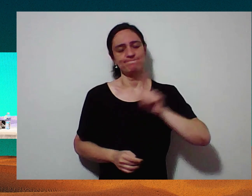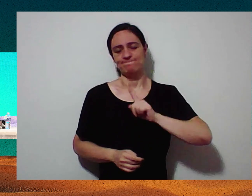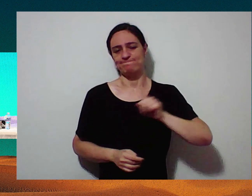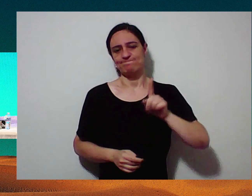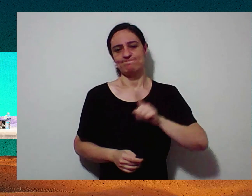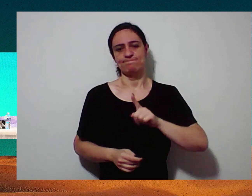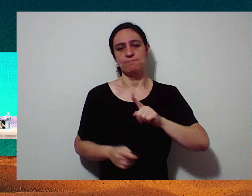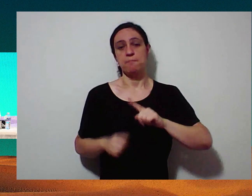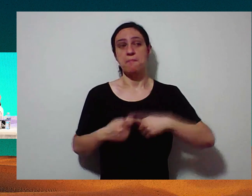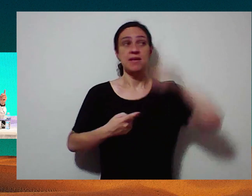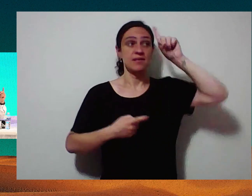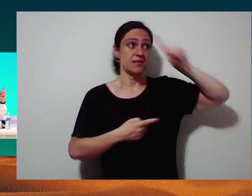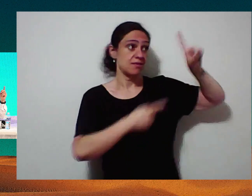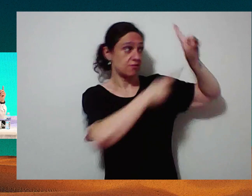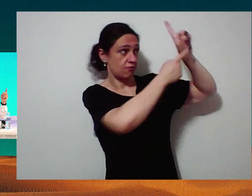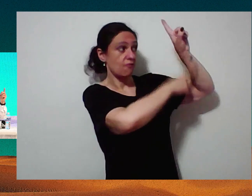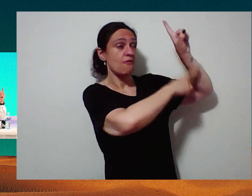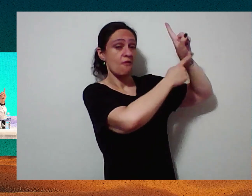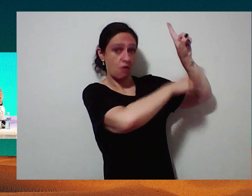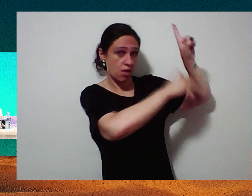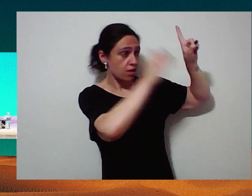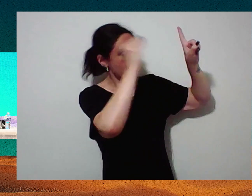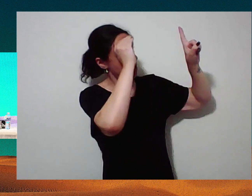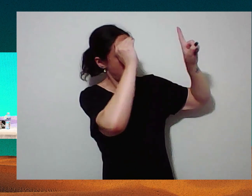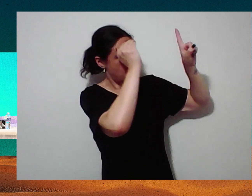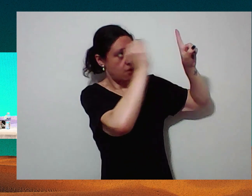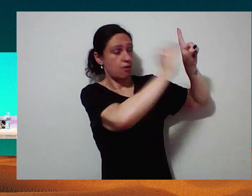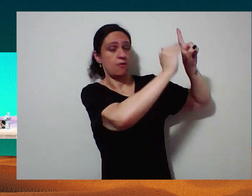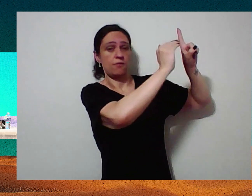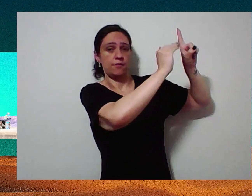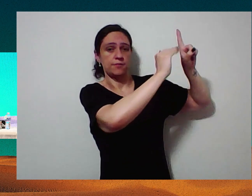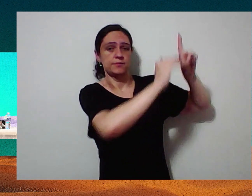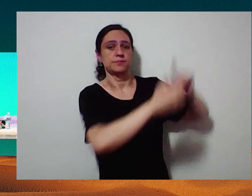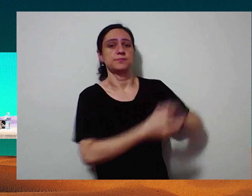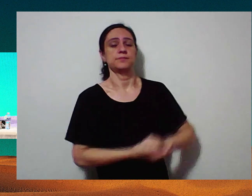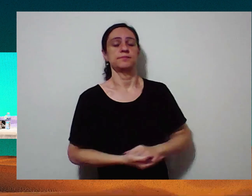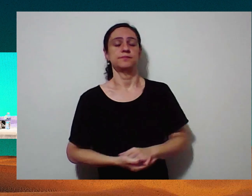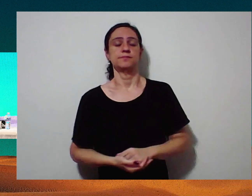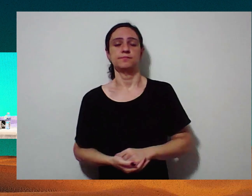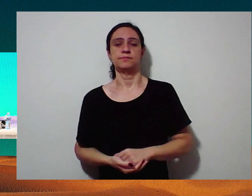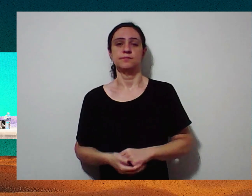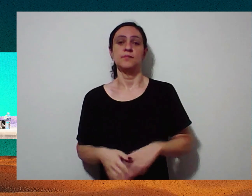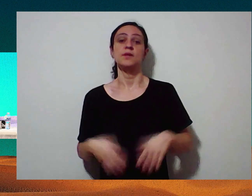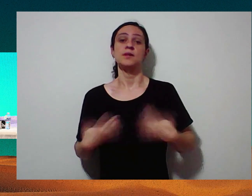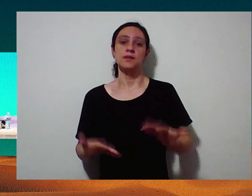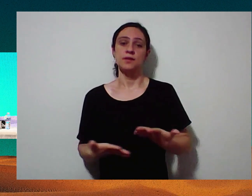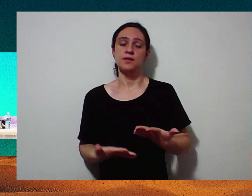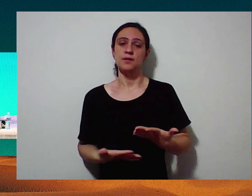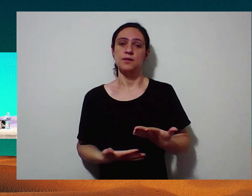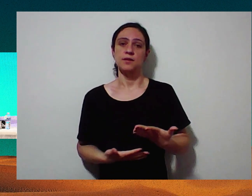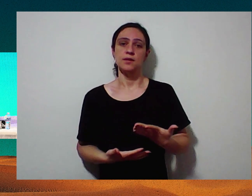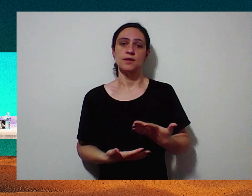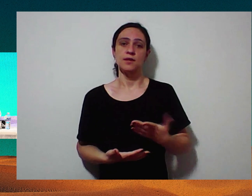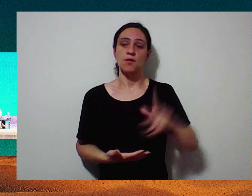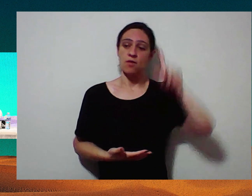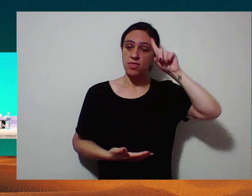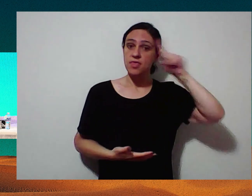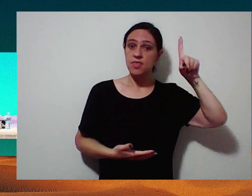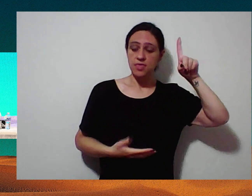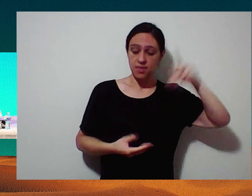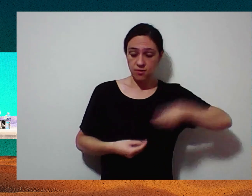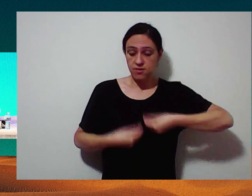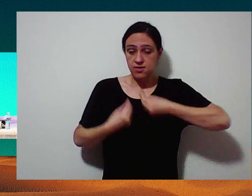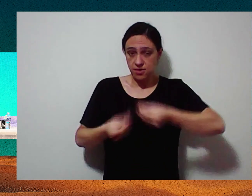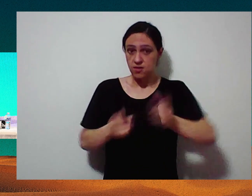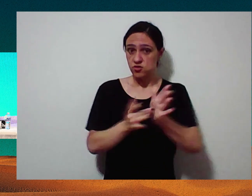que me enviou. but the will of the Father who sent me. Irmão, por isso que o Pai confiou o julgamento para ele. That's why, saints, the Father